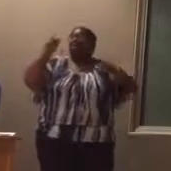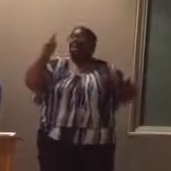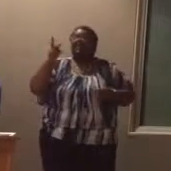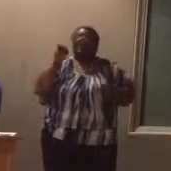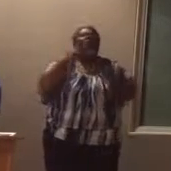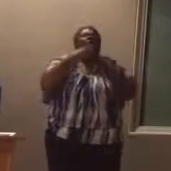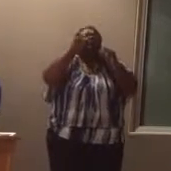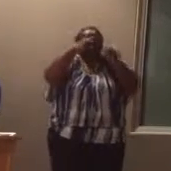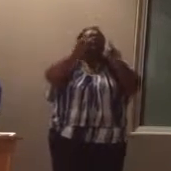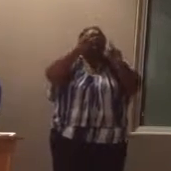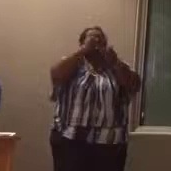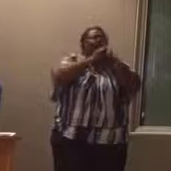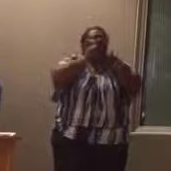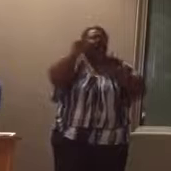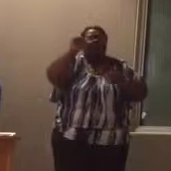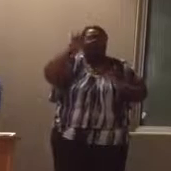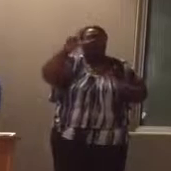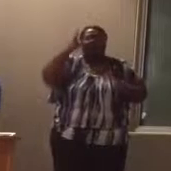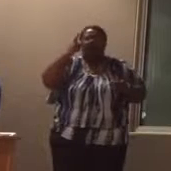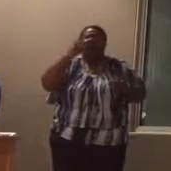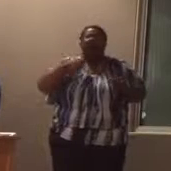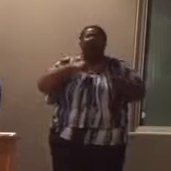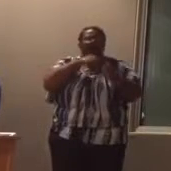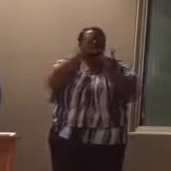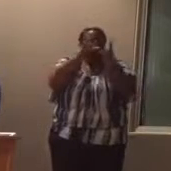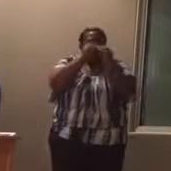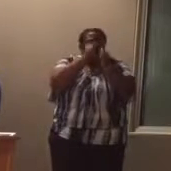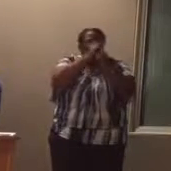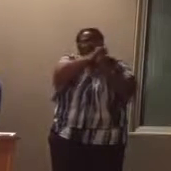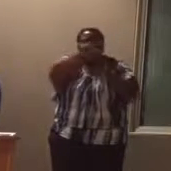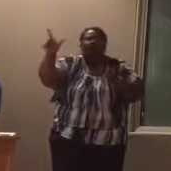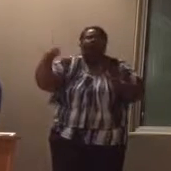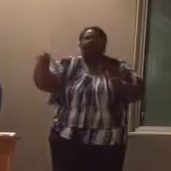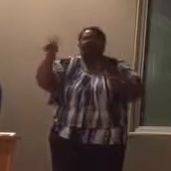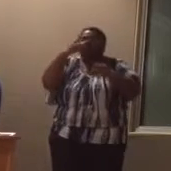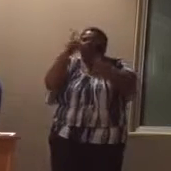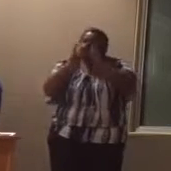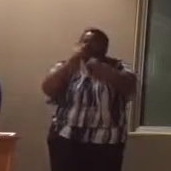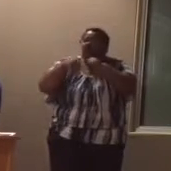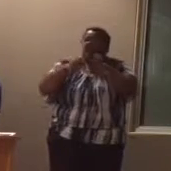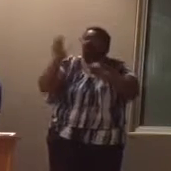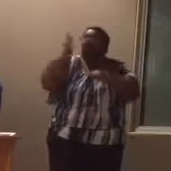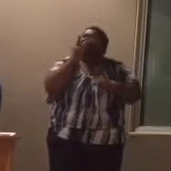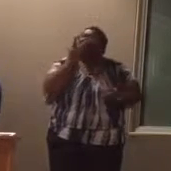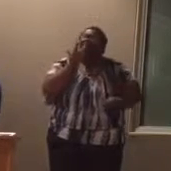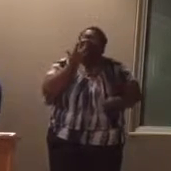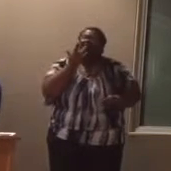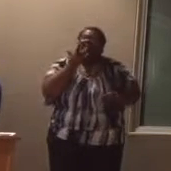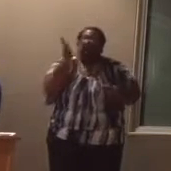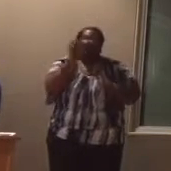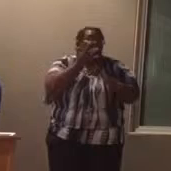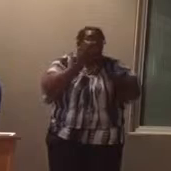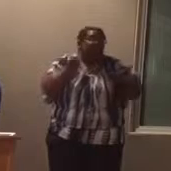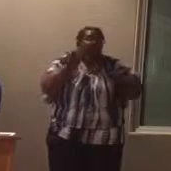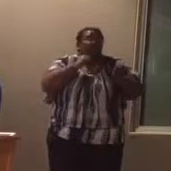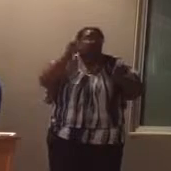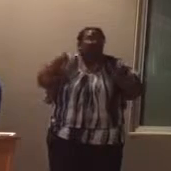want to make sure I'm lit so everyone can see. So right around the second week of August, I'll be meeting with all of you